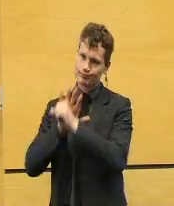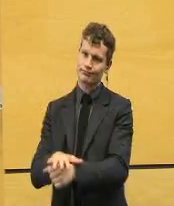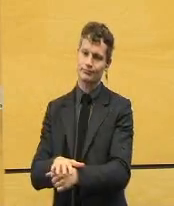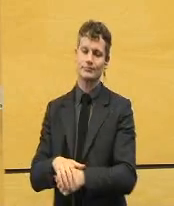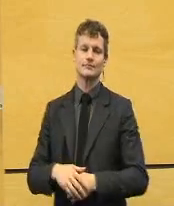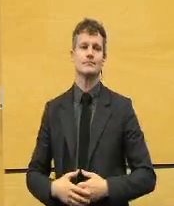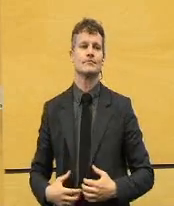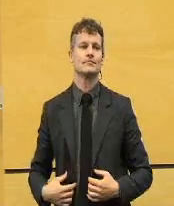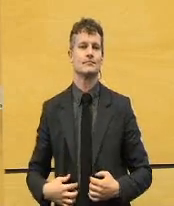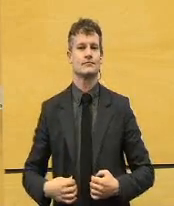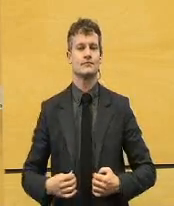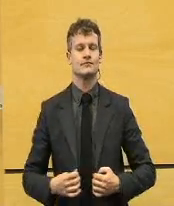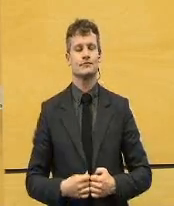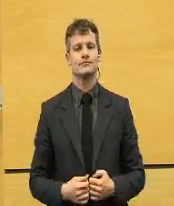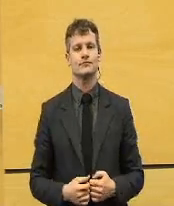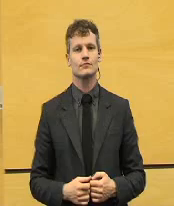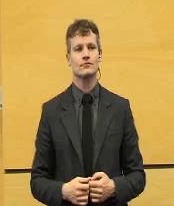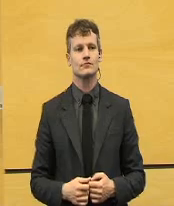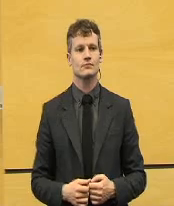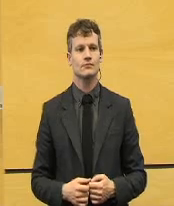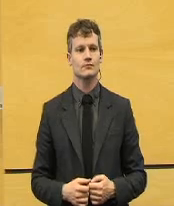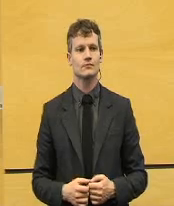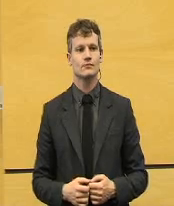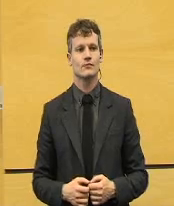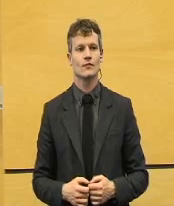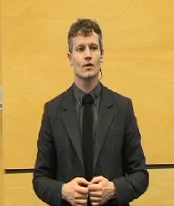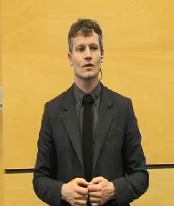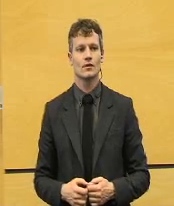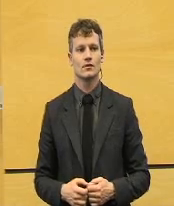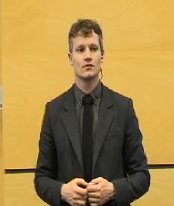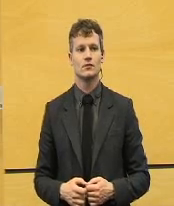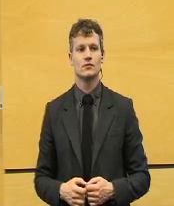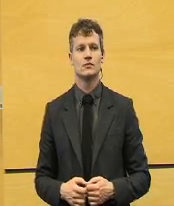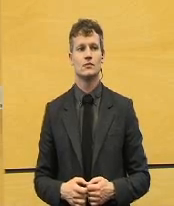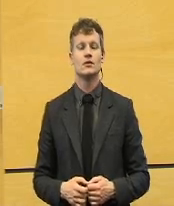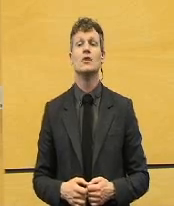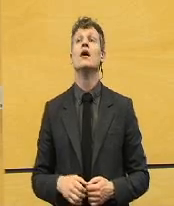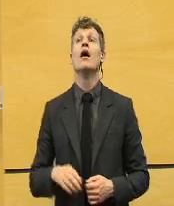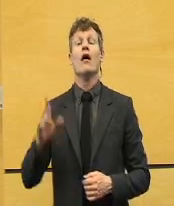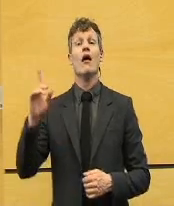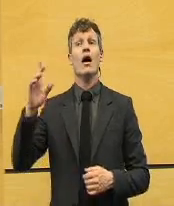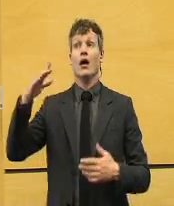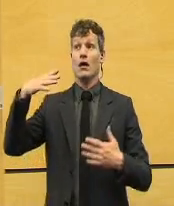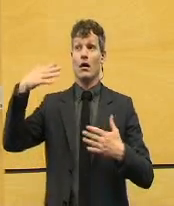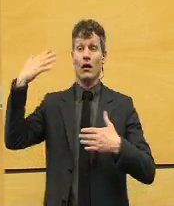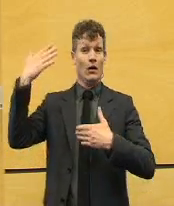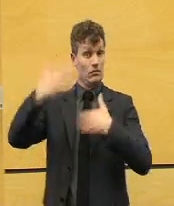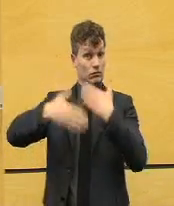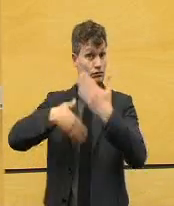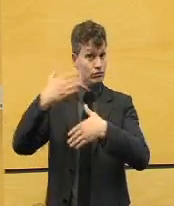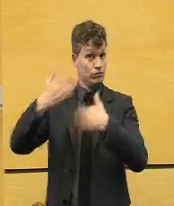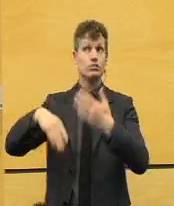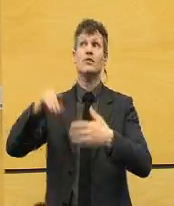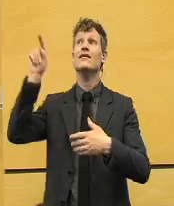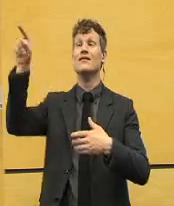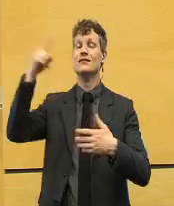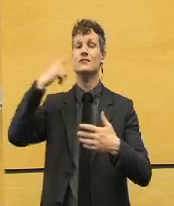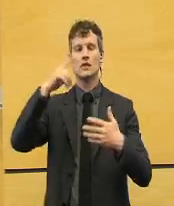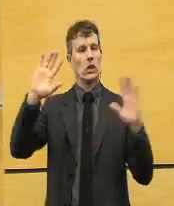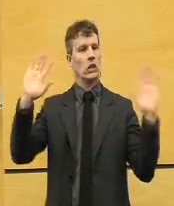into the issue. This regulation was later on amended, taking into